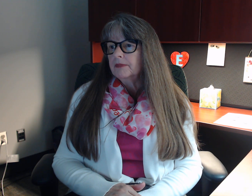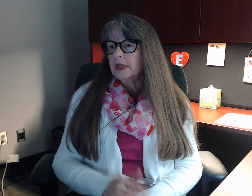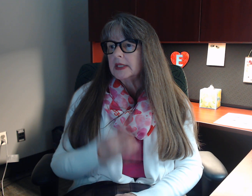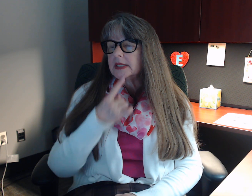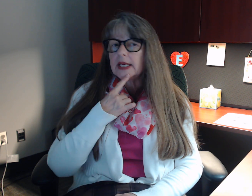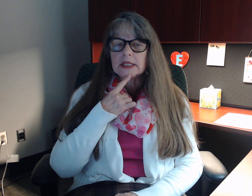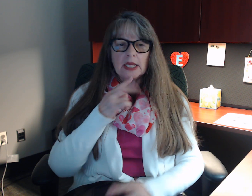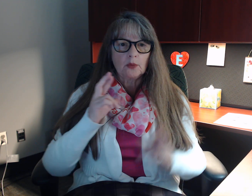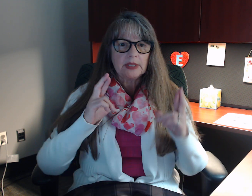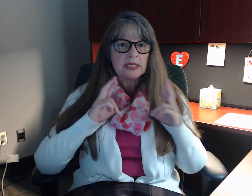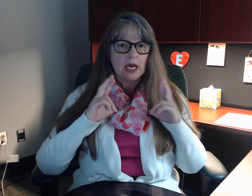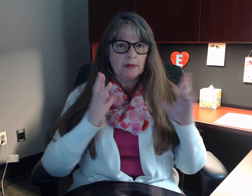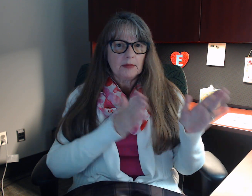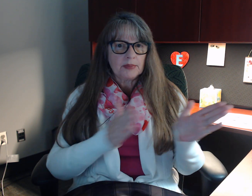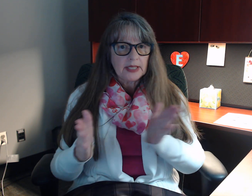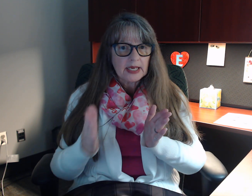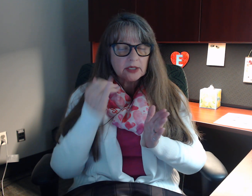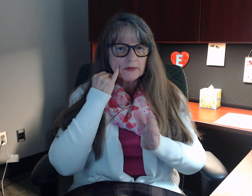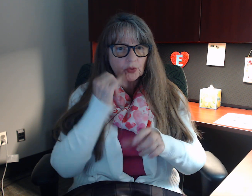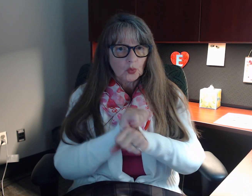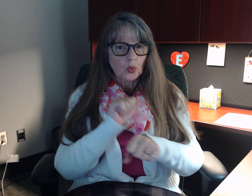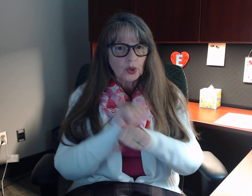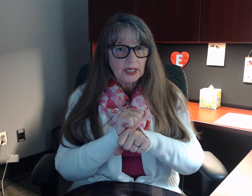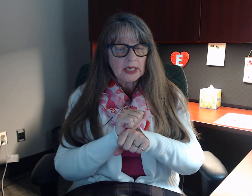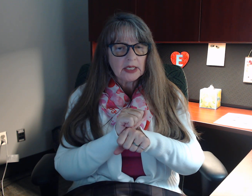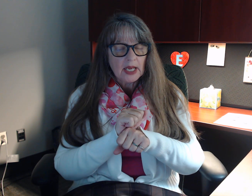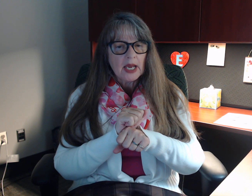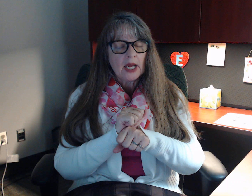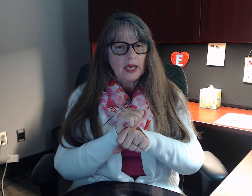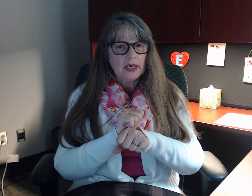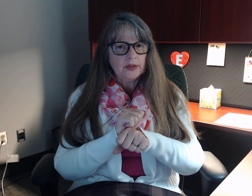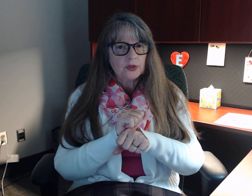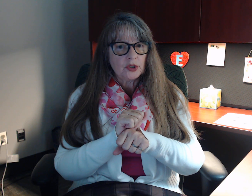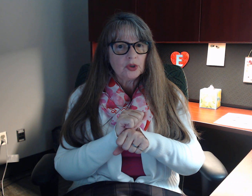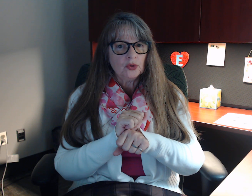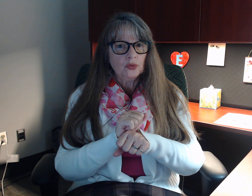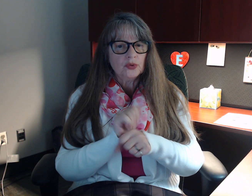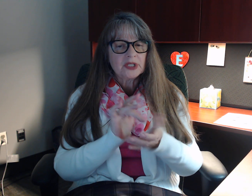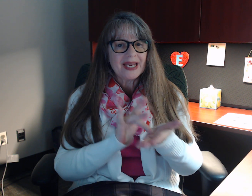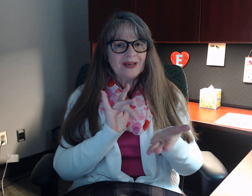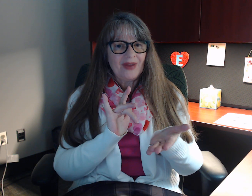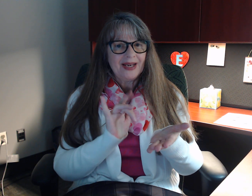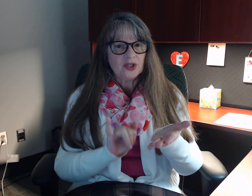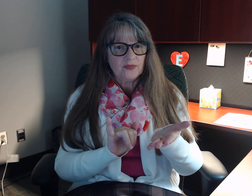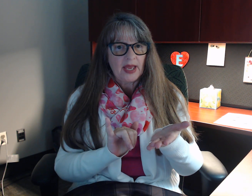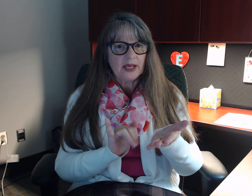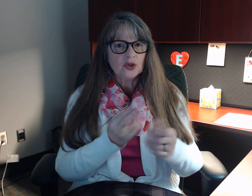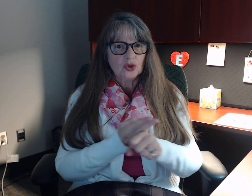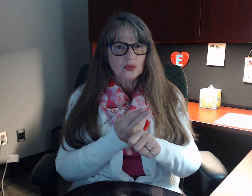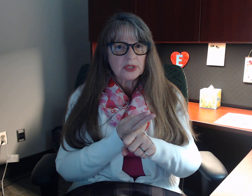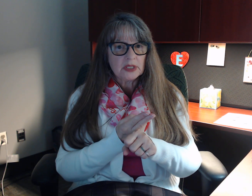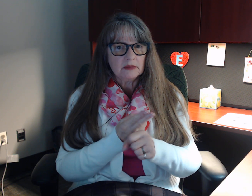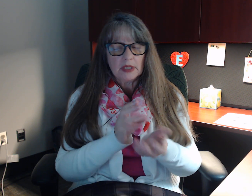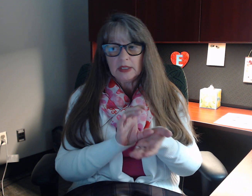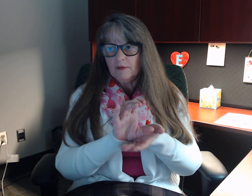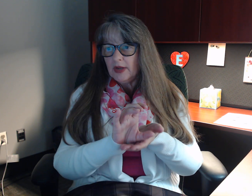it says like retirement plan if you're working, to take advantage of that, use it and invest